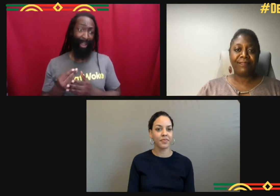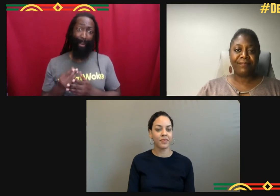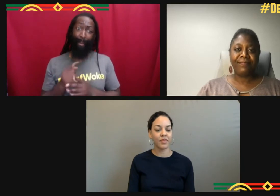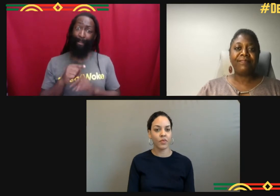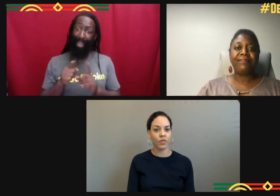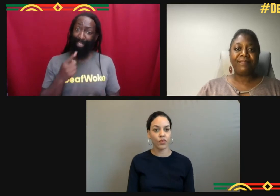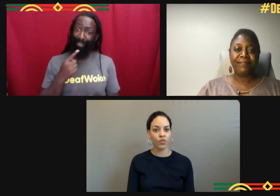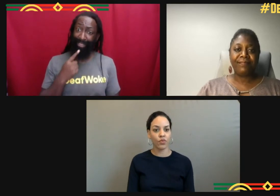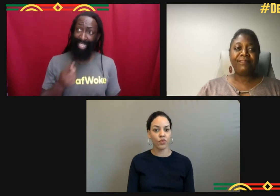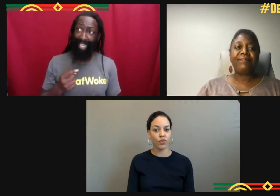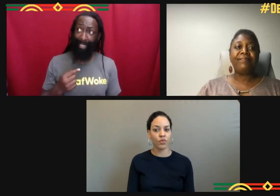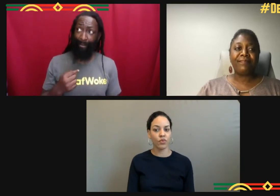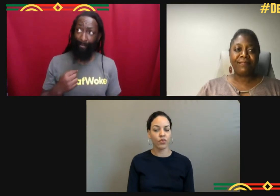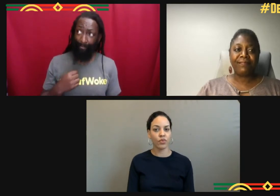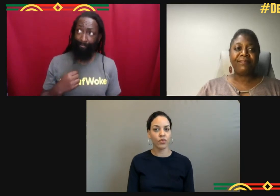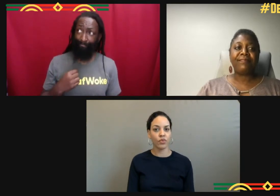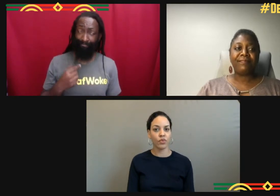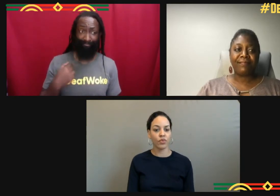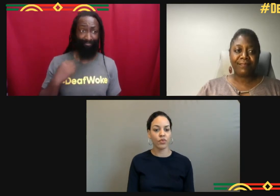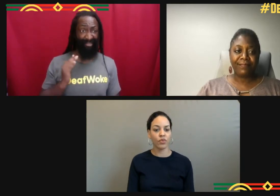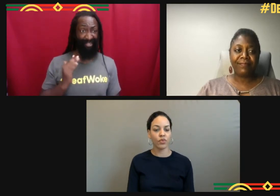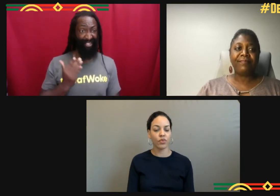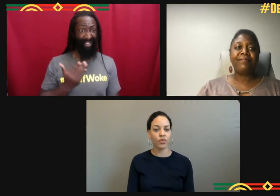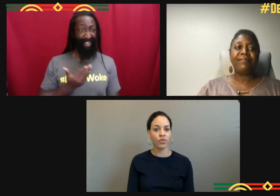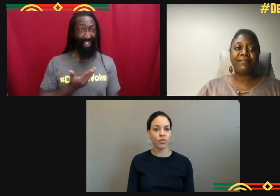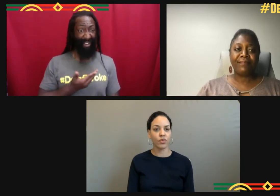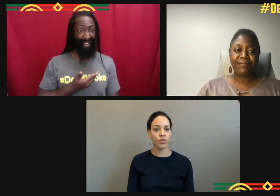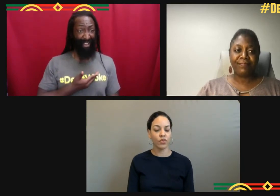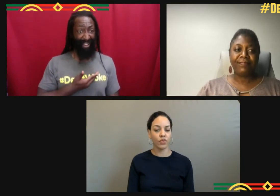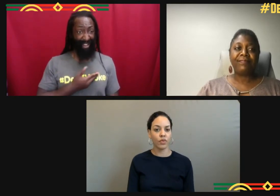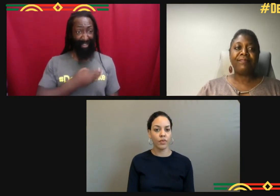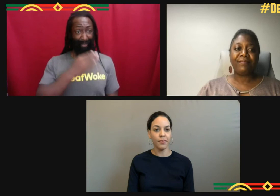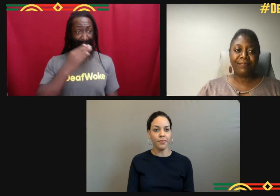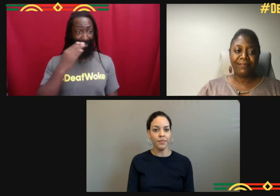You know, we take turns on supporting each other.